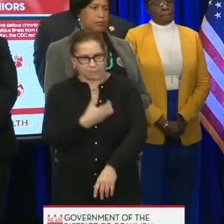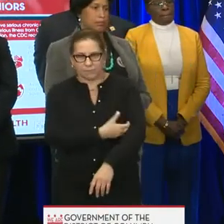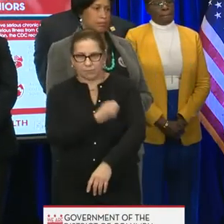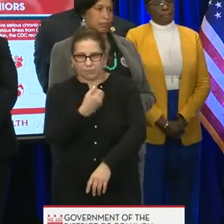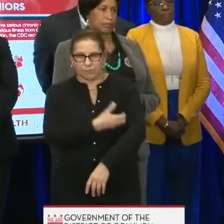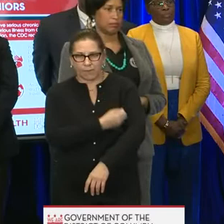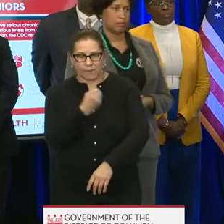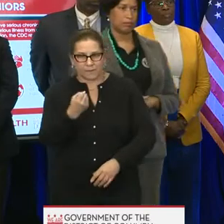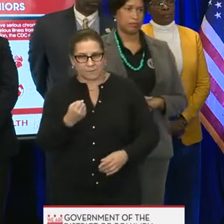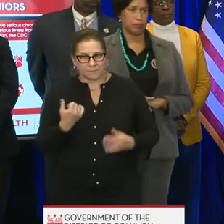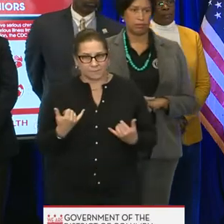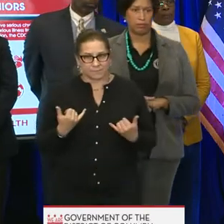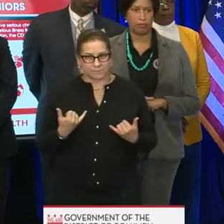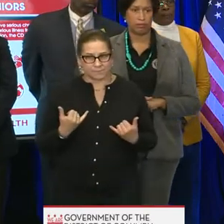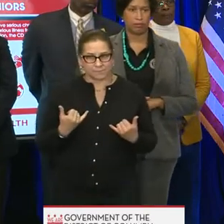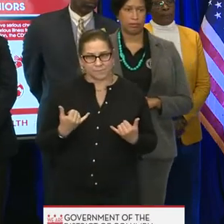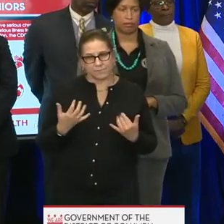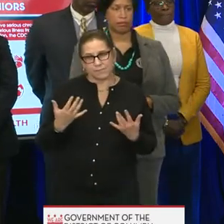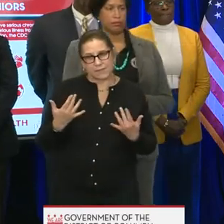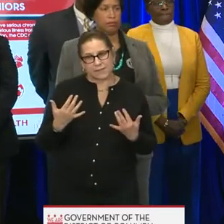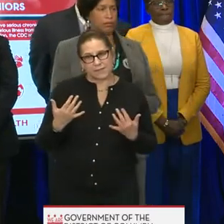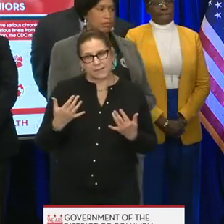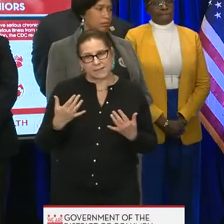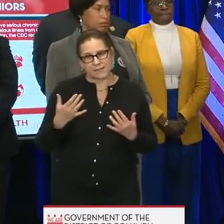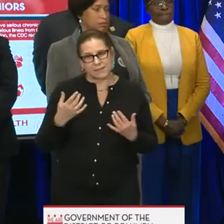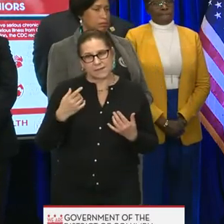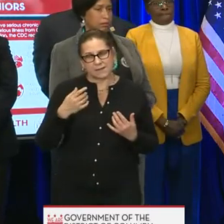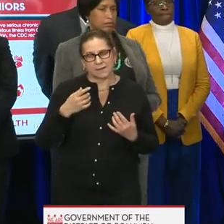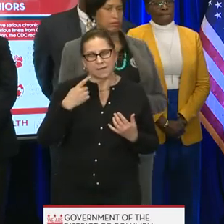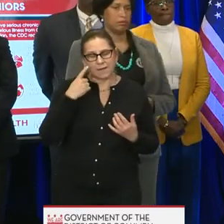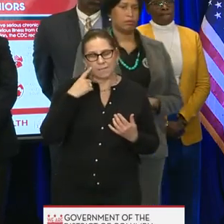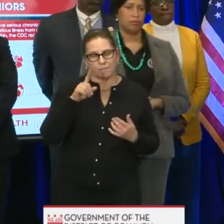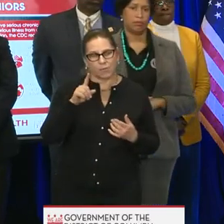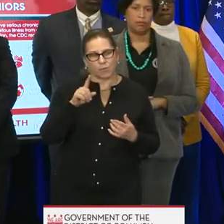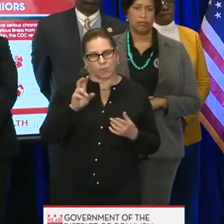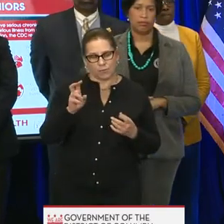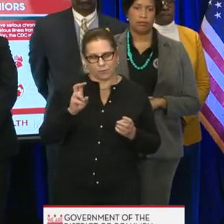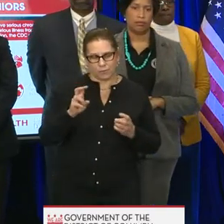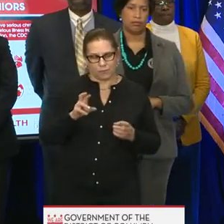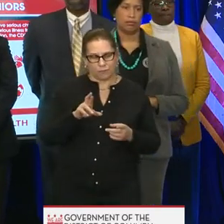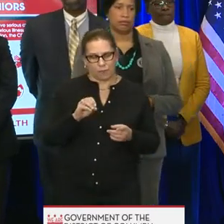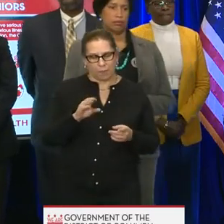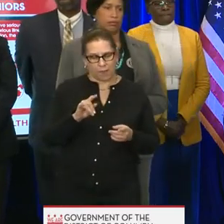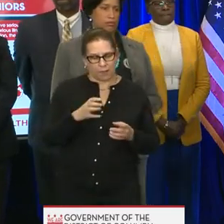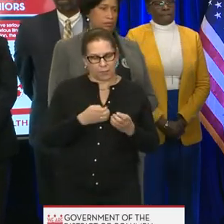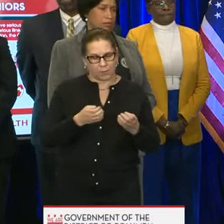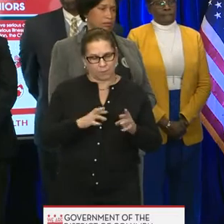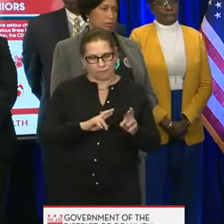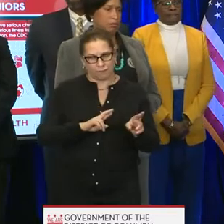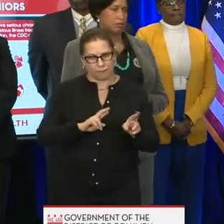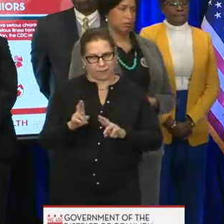the arrival of robotic equipment that can enhance our capacity to do that testing.